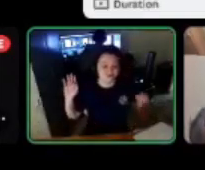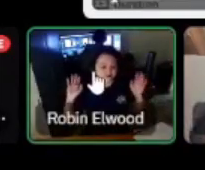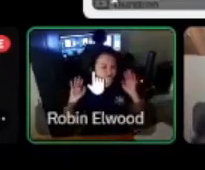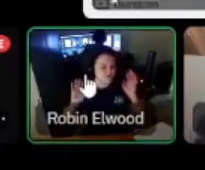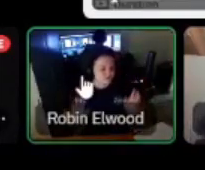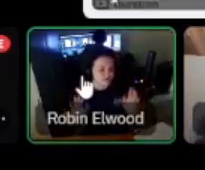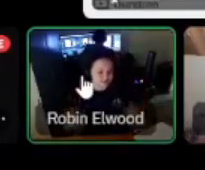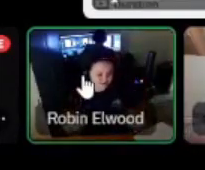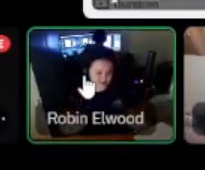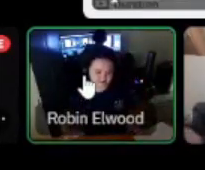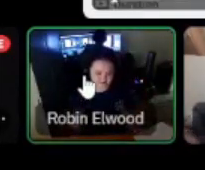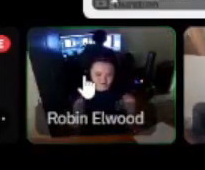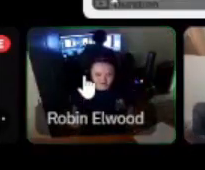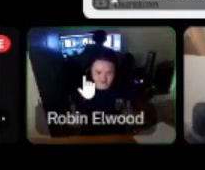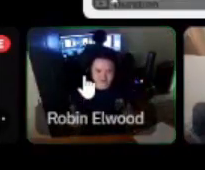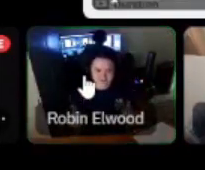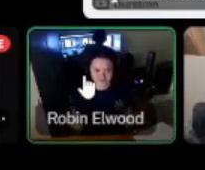whatever you guys need. Sound good?